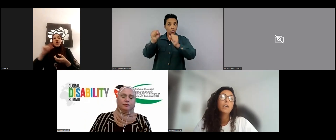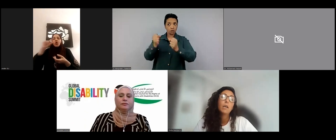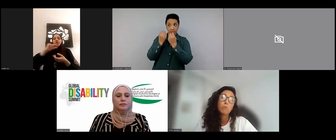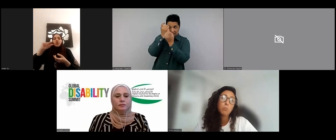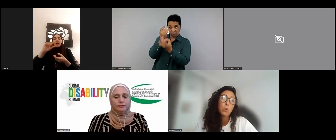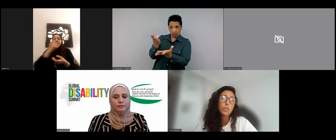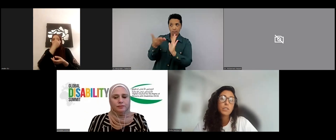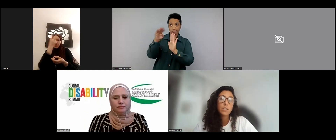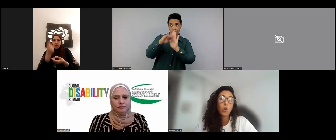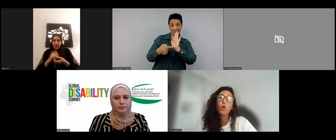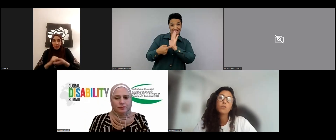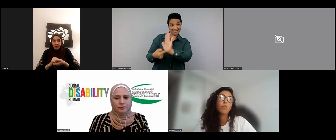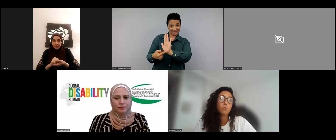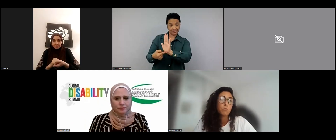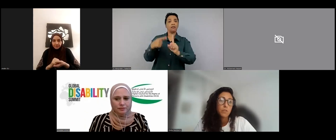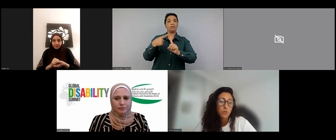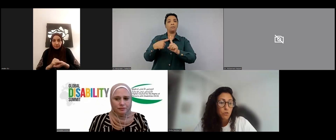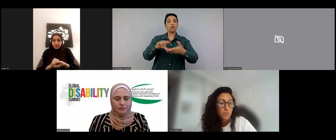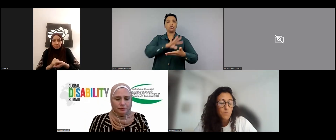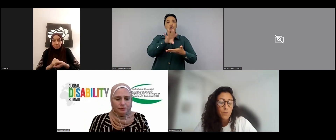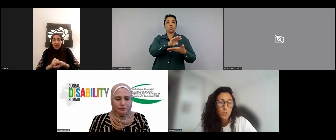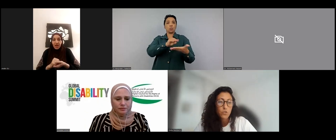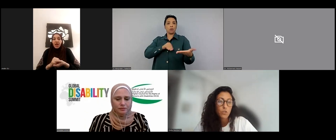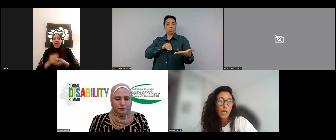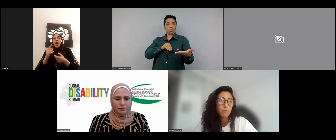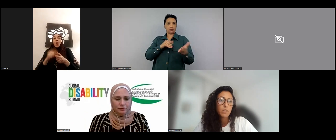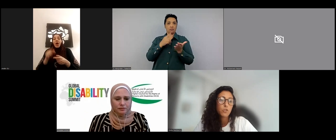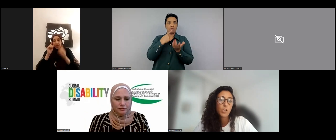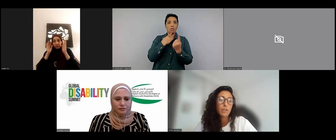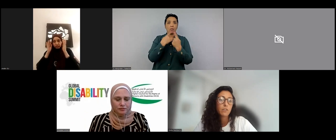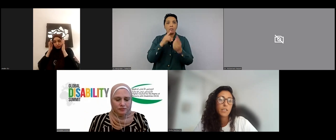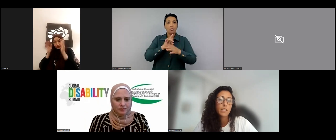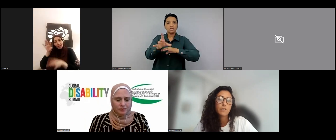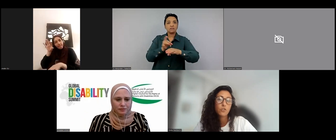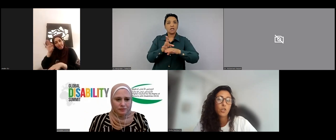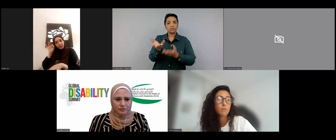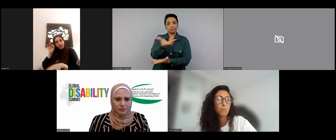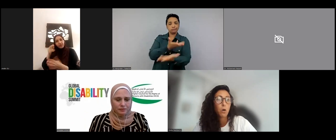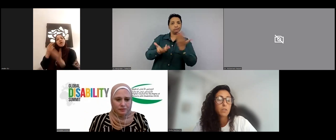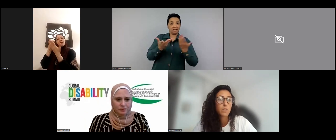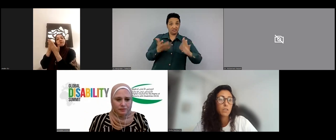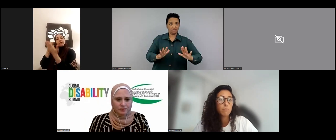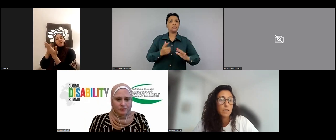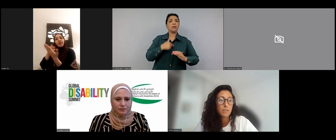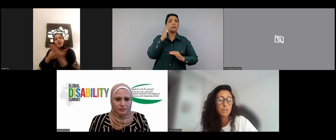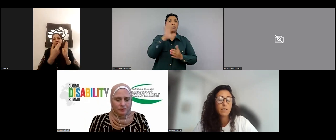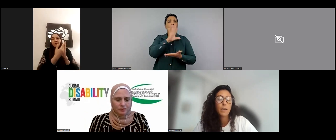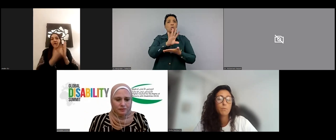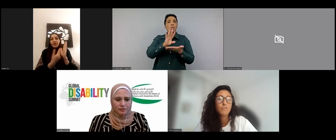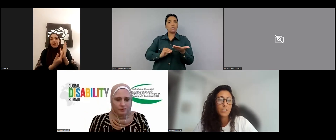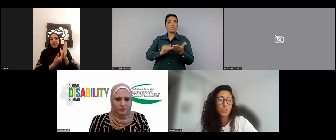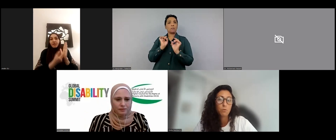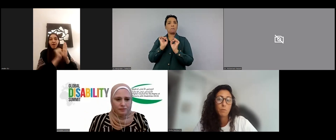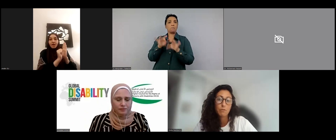a report on consultations, which I will share in the chat box once